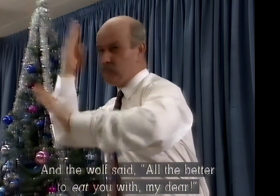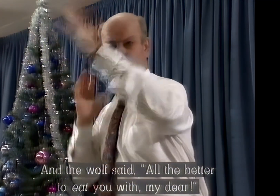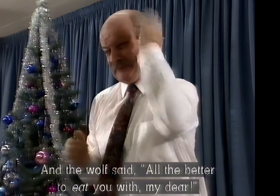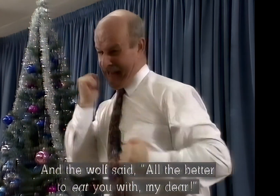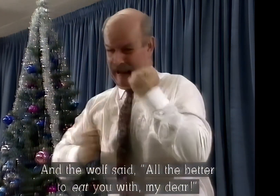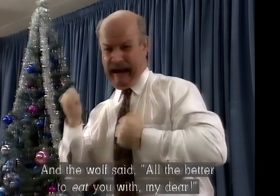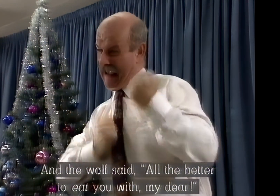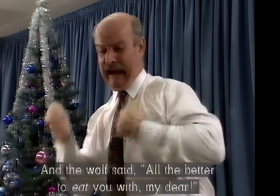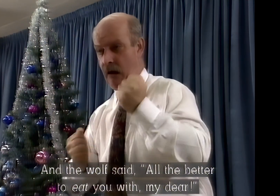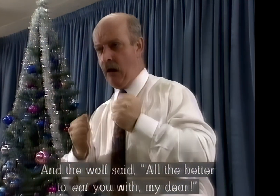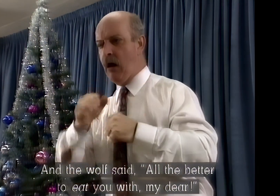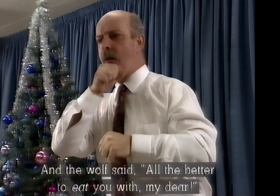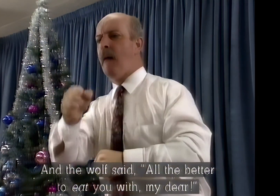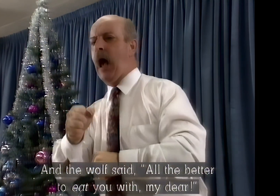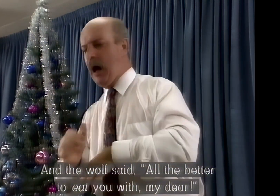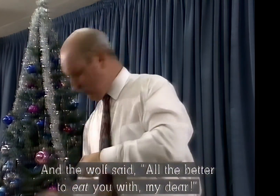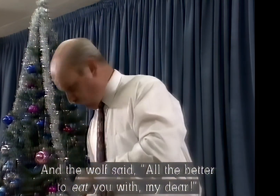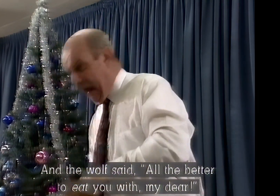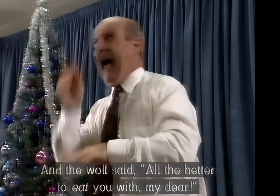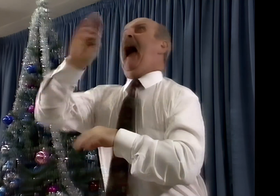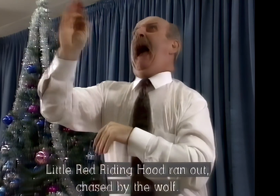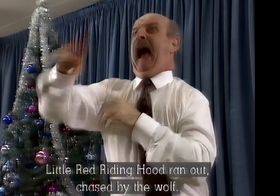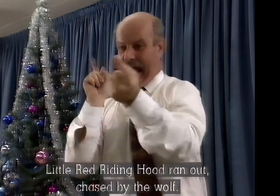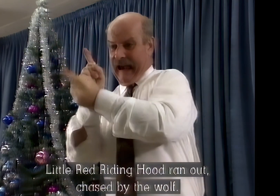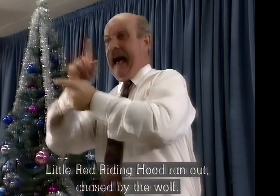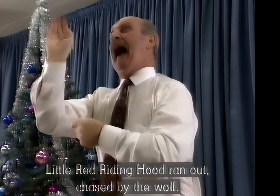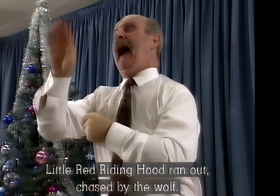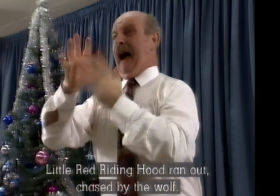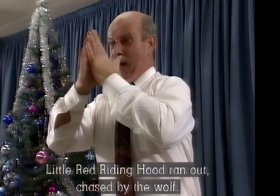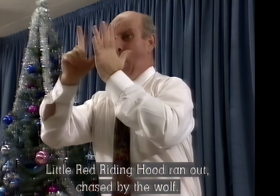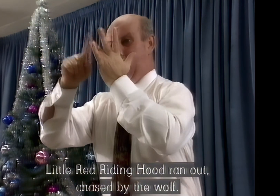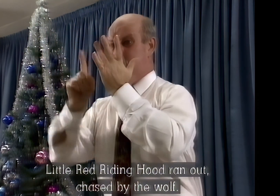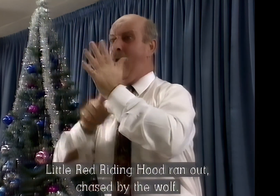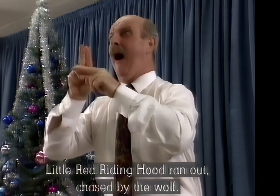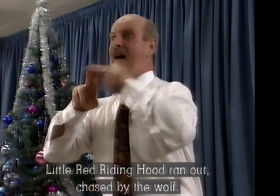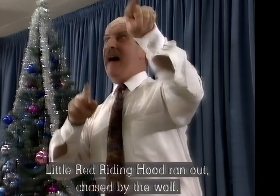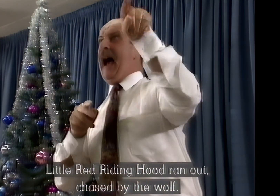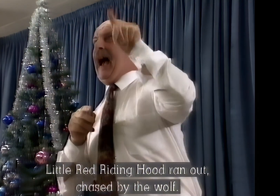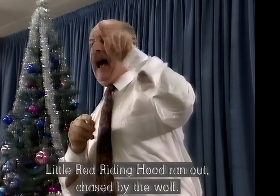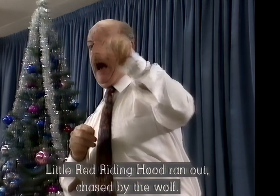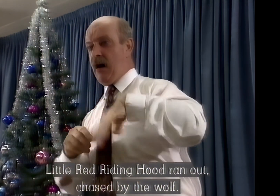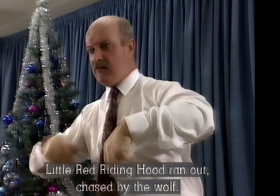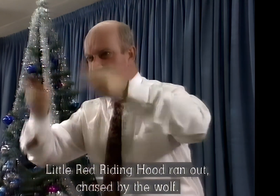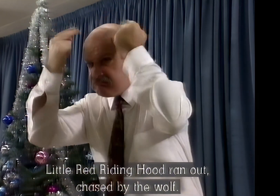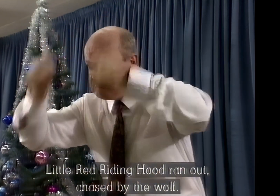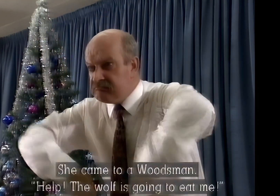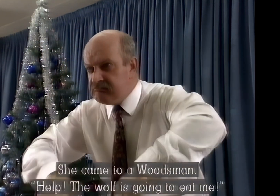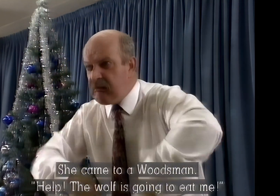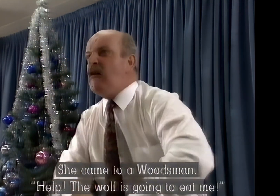my dear." Little Red Riding Hood ran out of the house and was chased by the wolf. She came to a woodsman, and she said, "Help, help, there's a wolf chasing me, he's going to eat